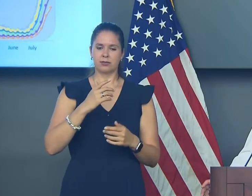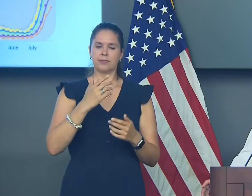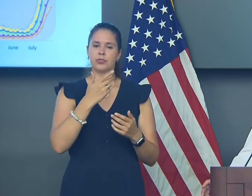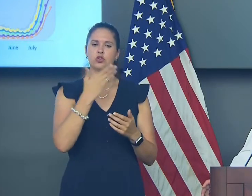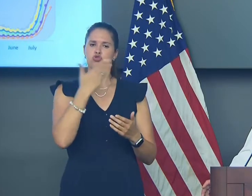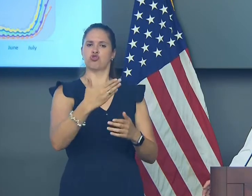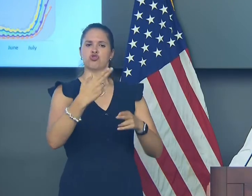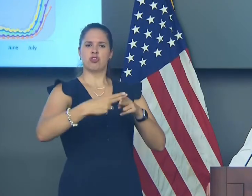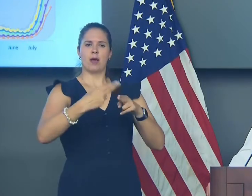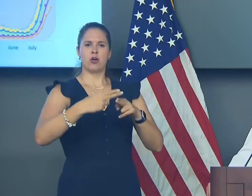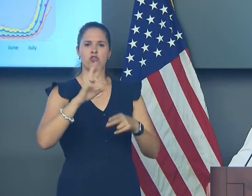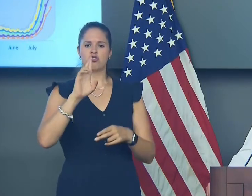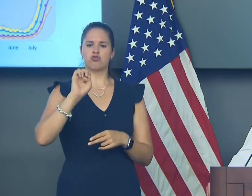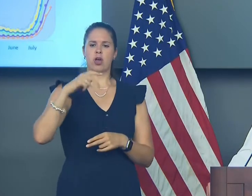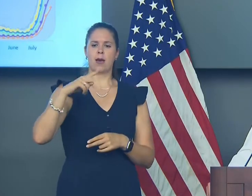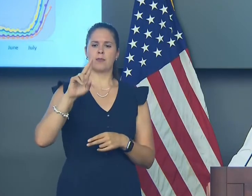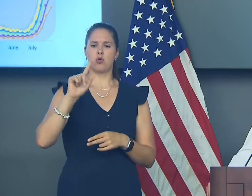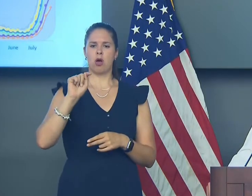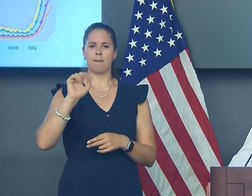websites.